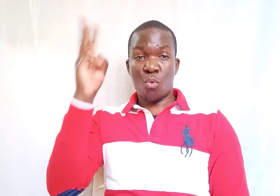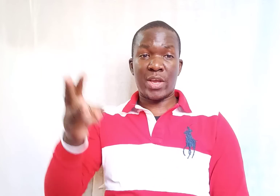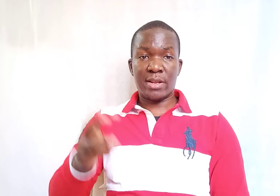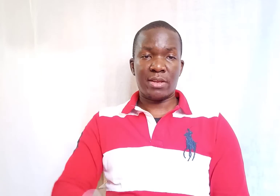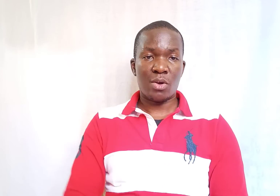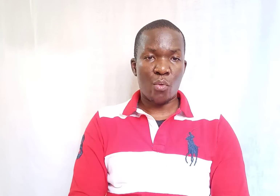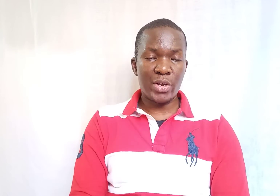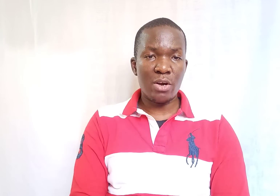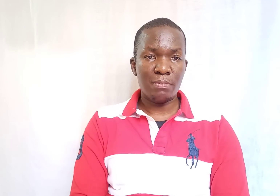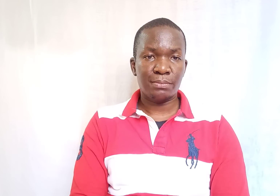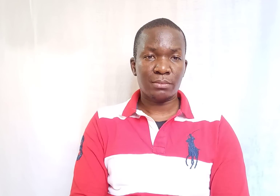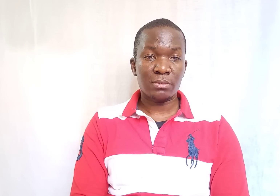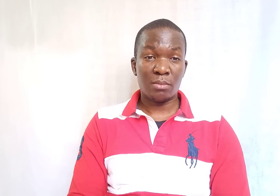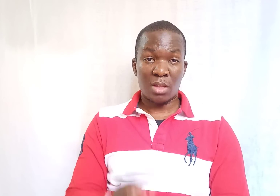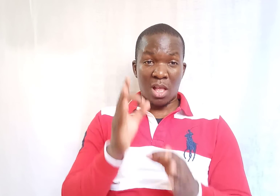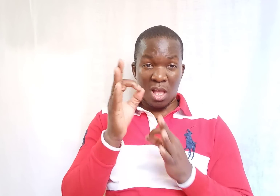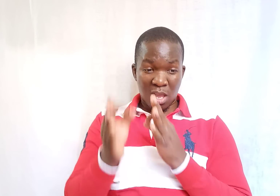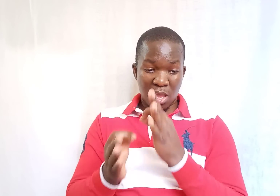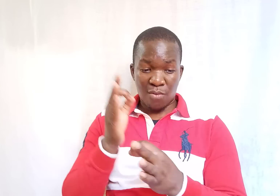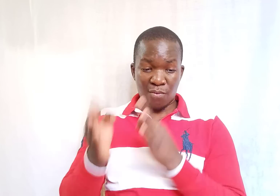will. We go.